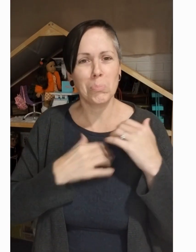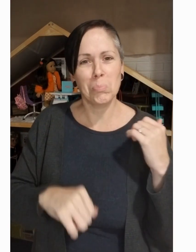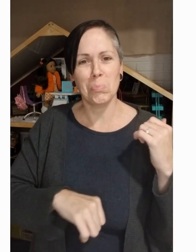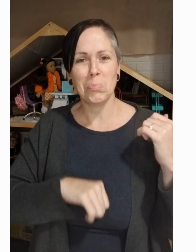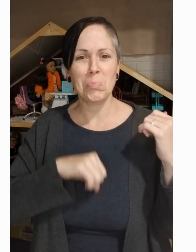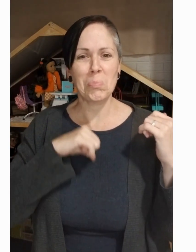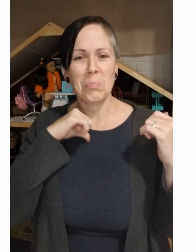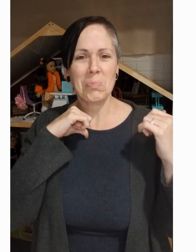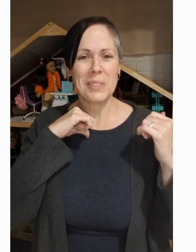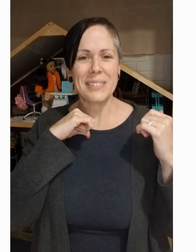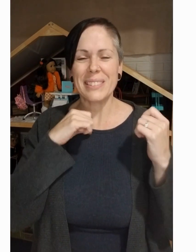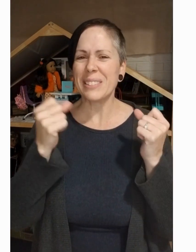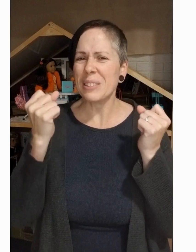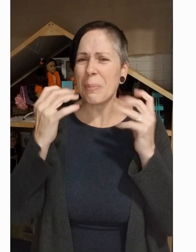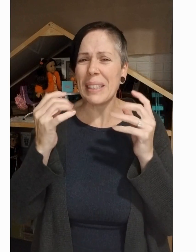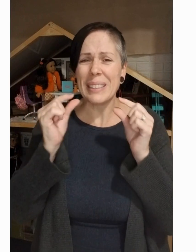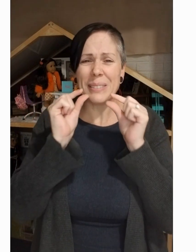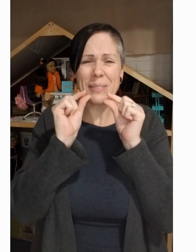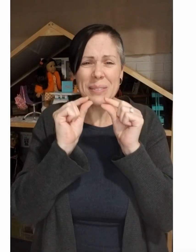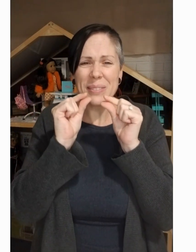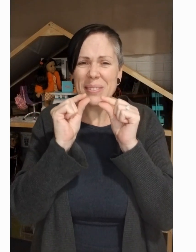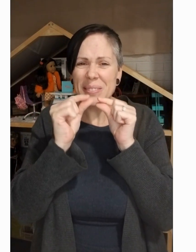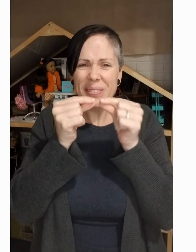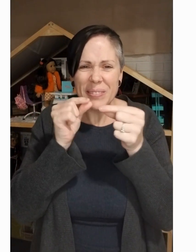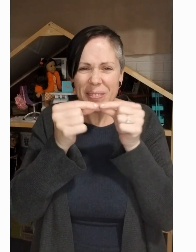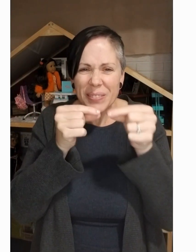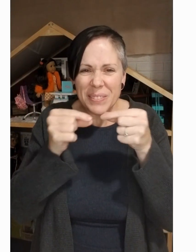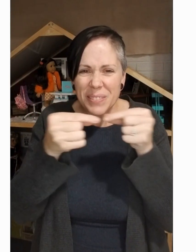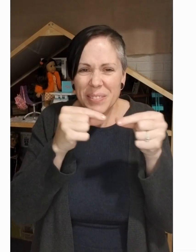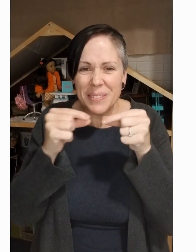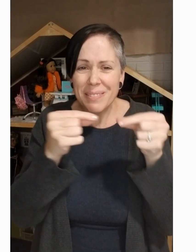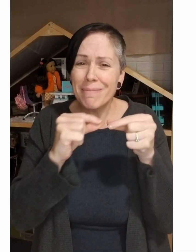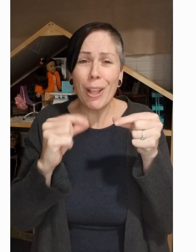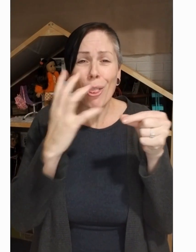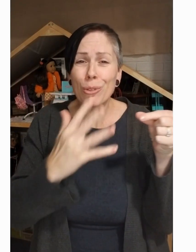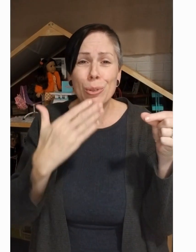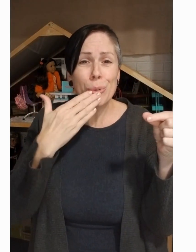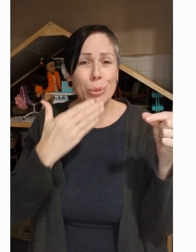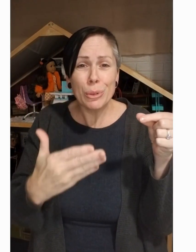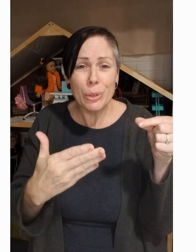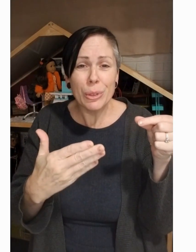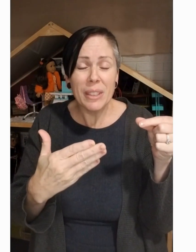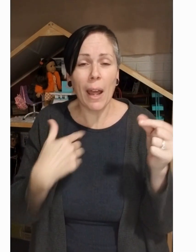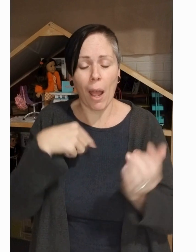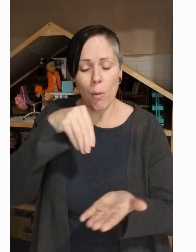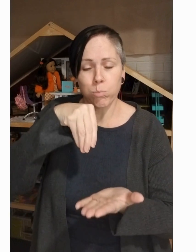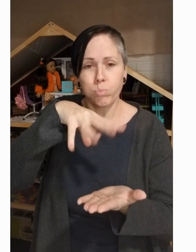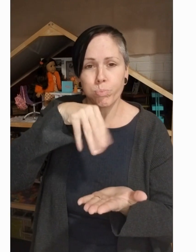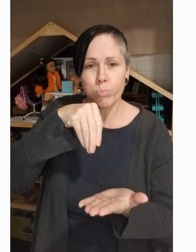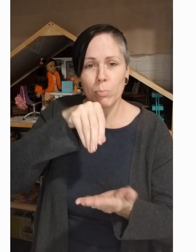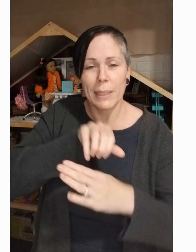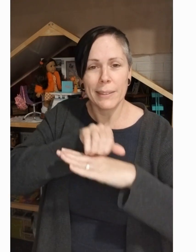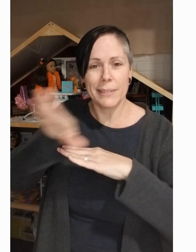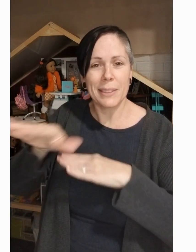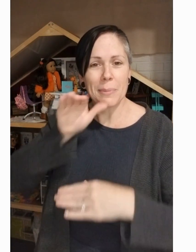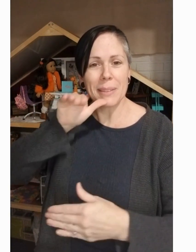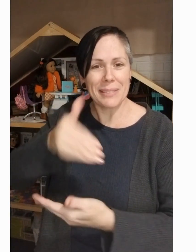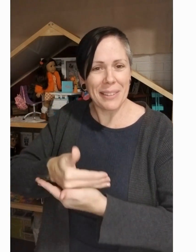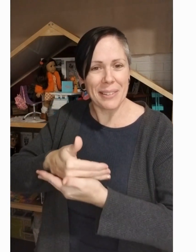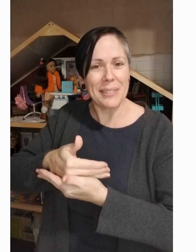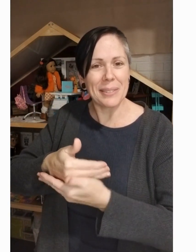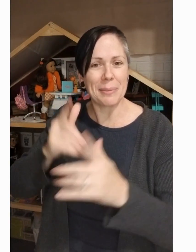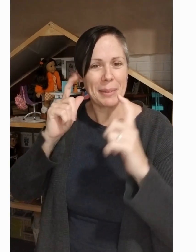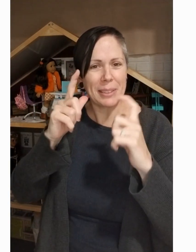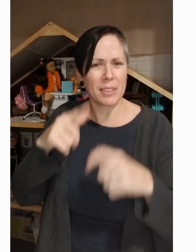turned out. There were so many little pieces and it looks so good. Like I sent a picture to my older daughter and she was like, "Why are you sending me pictures